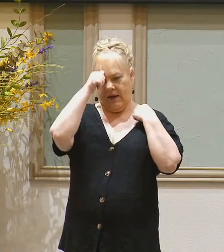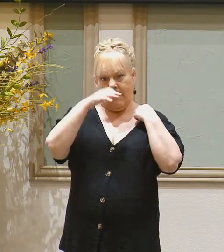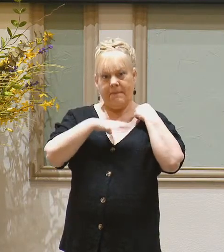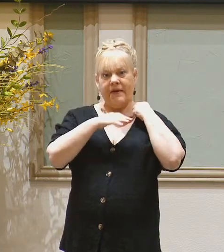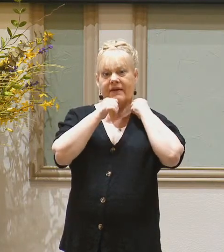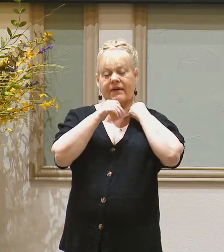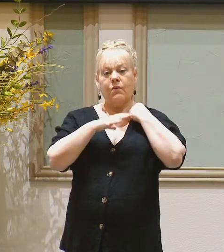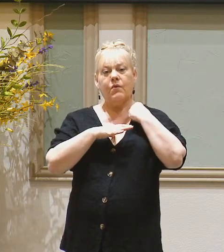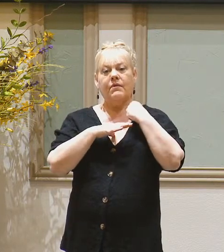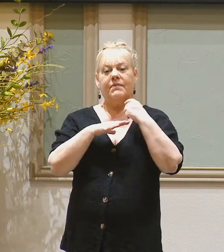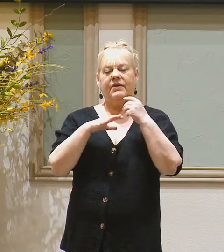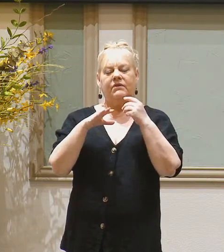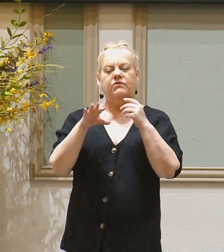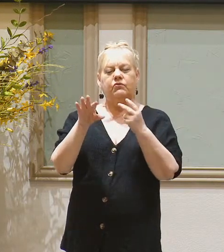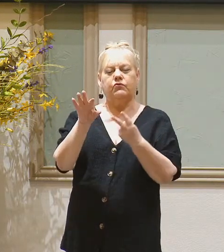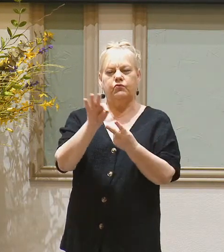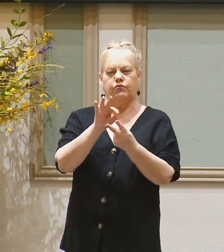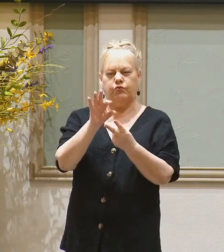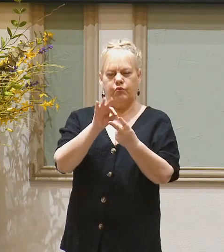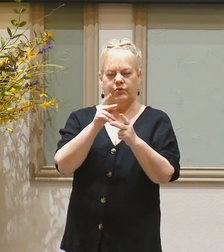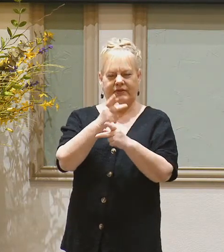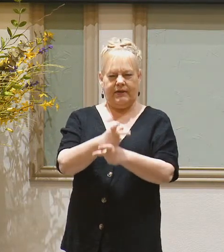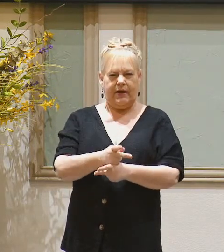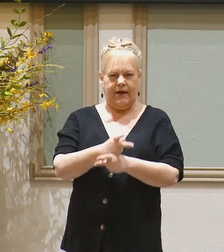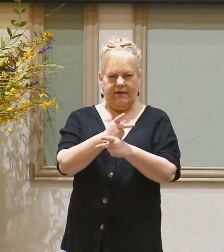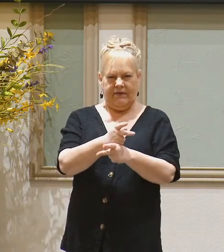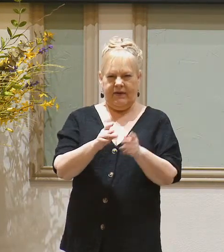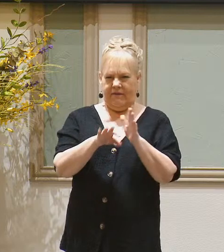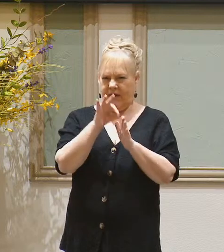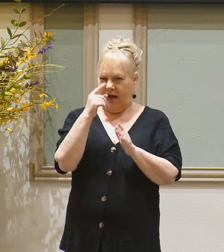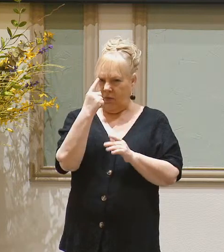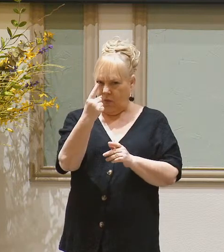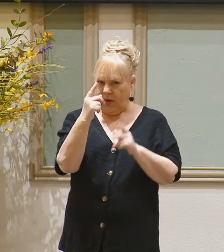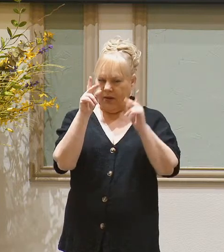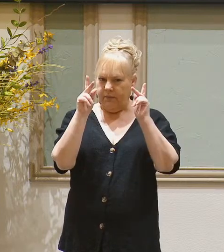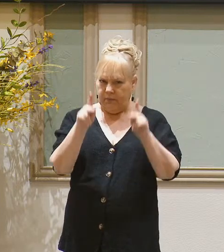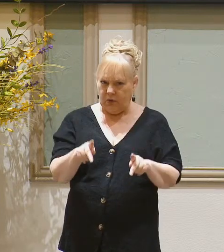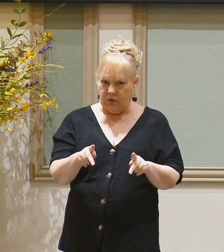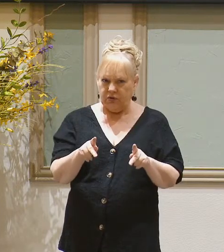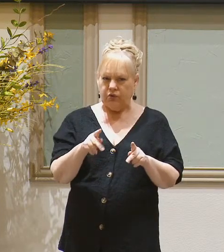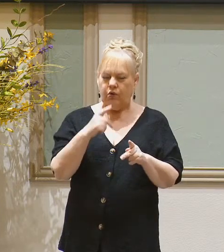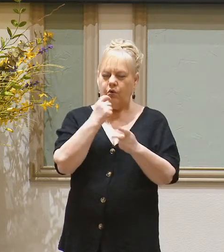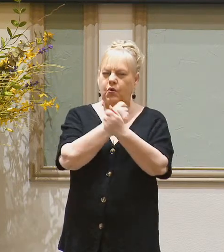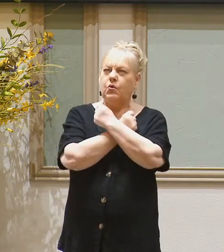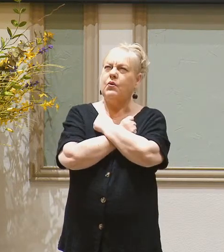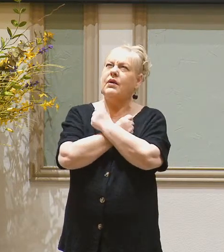women, choose carefully. Find yourself one person who loves God and loves